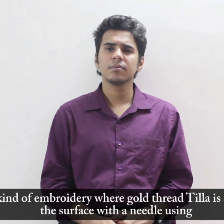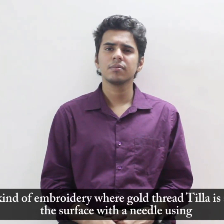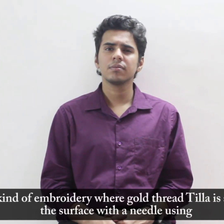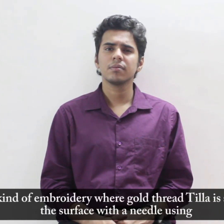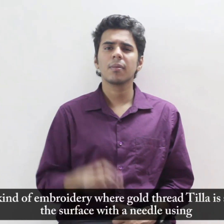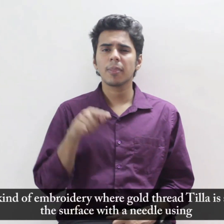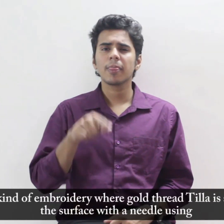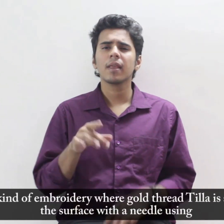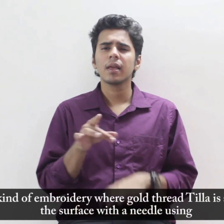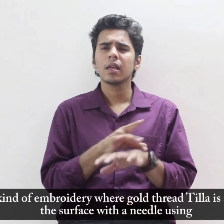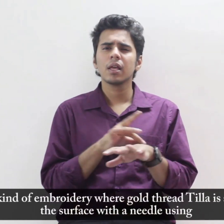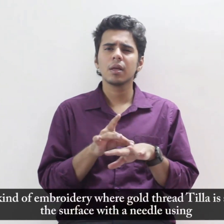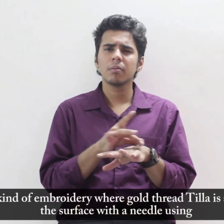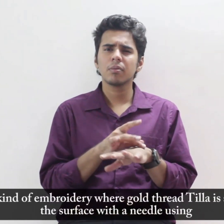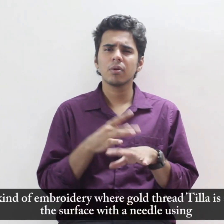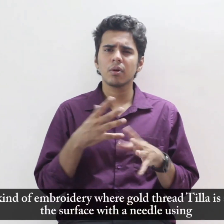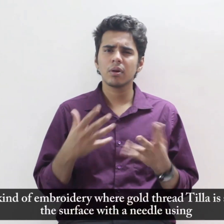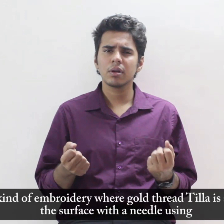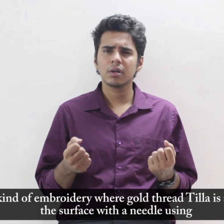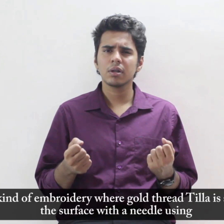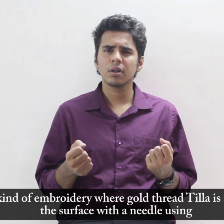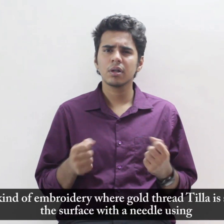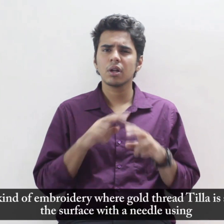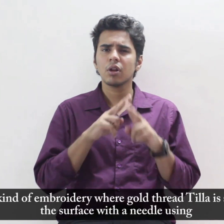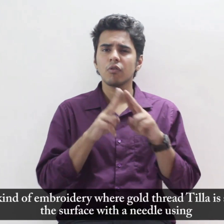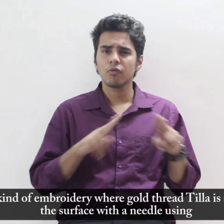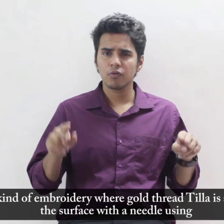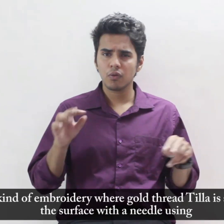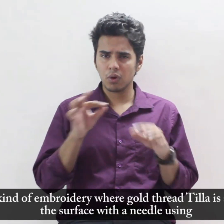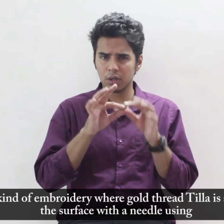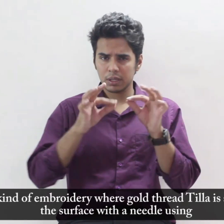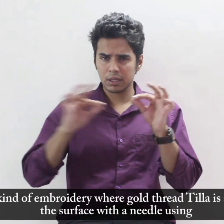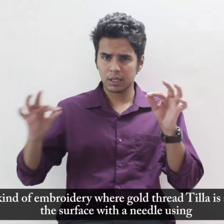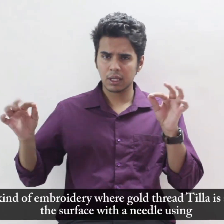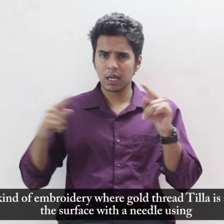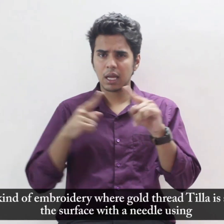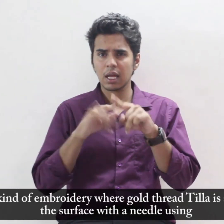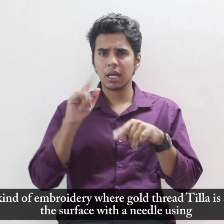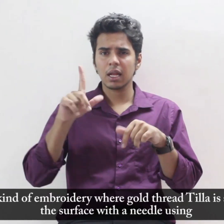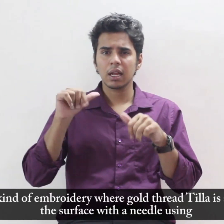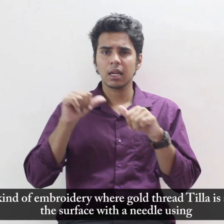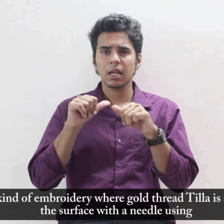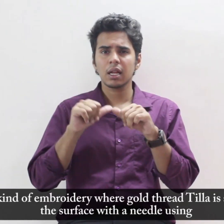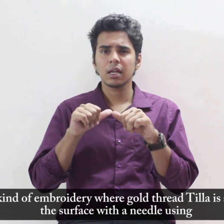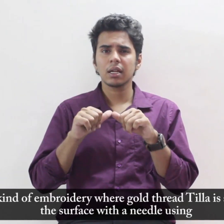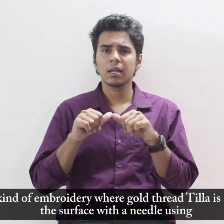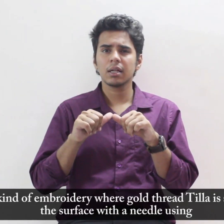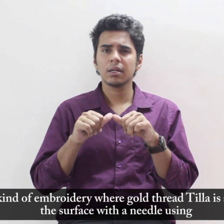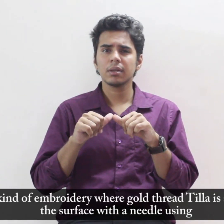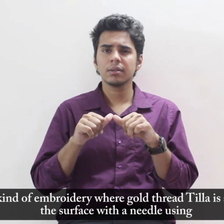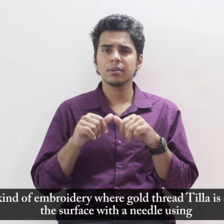This is the kind of embroidery where gold thread tilla is stitched onto the surface with a needle